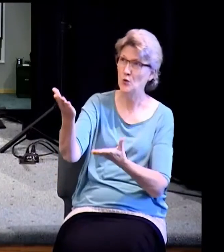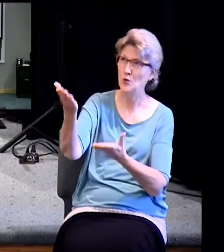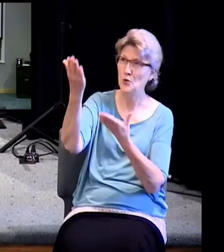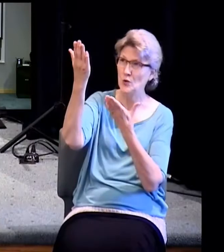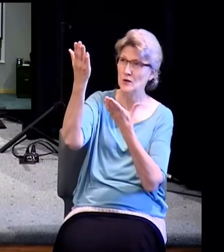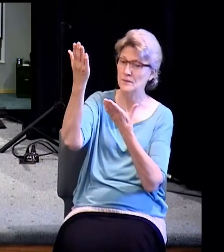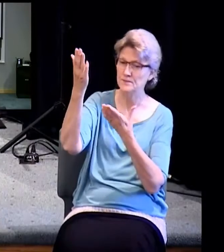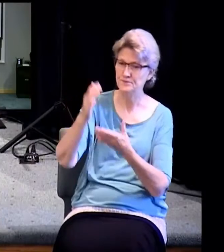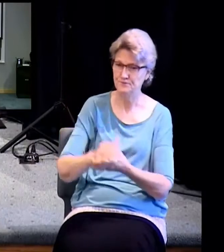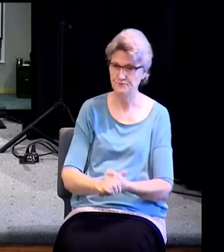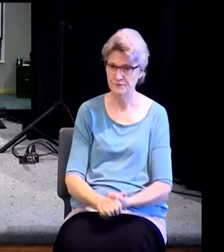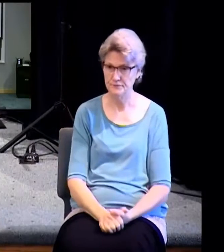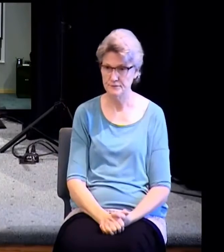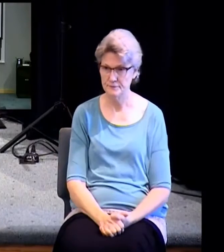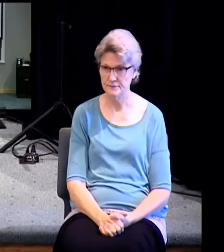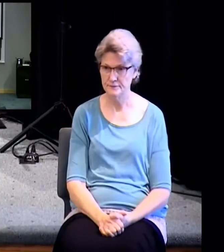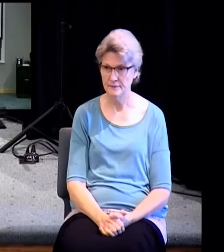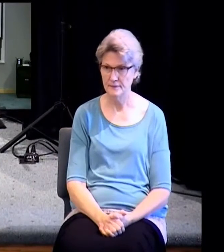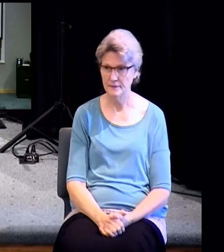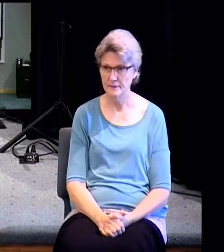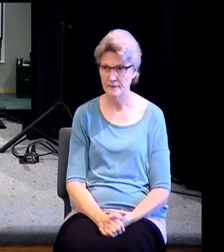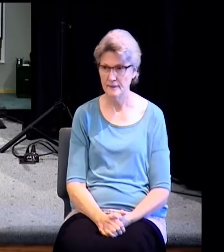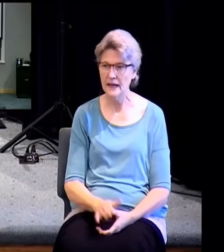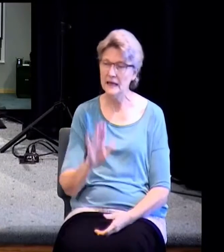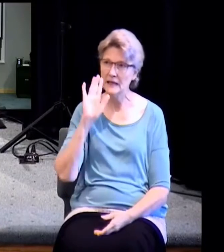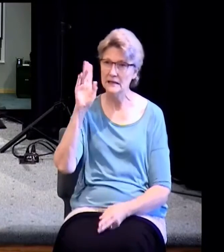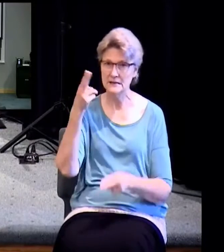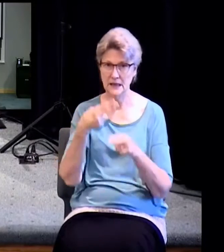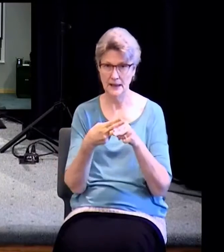Within the name,